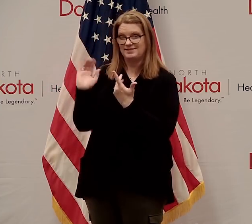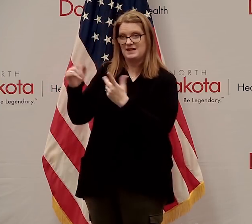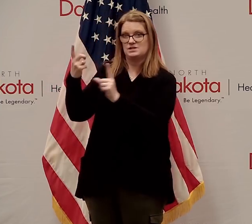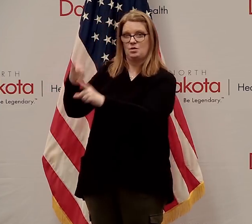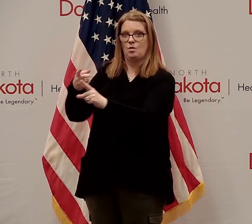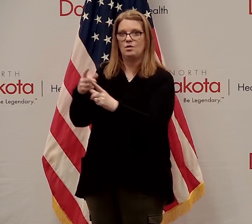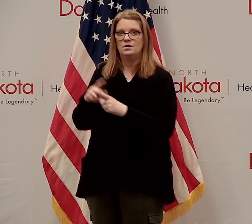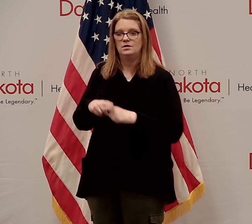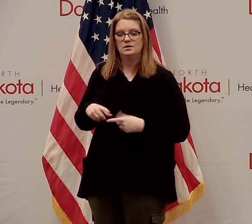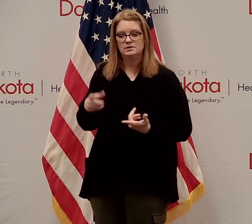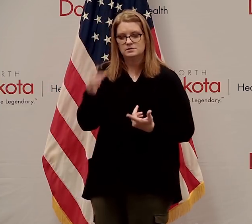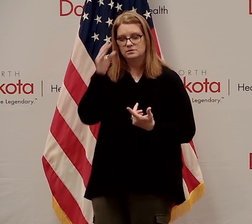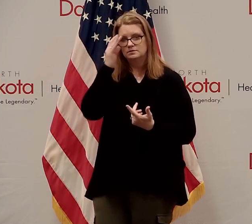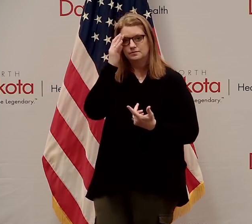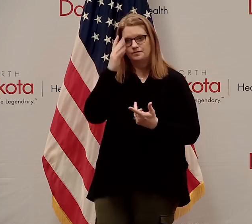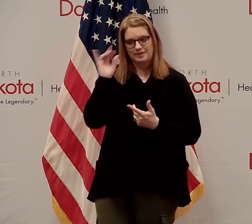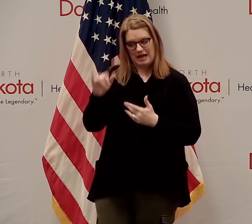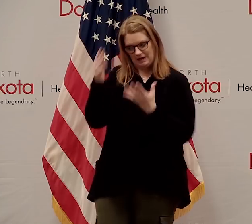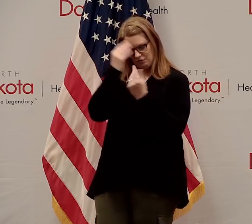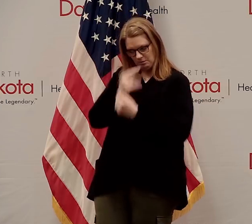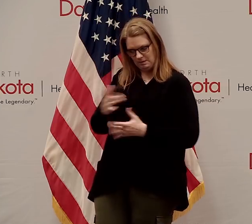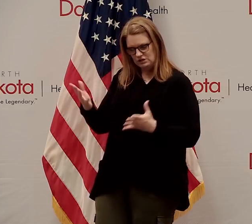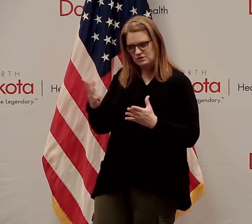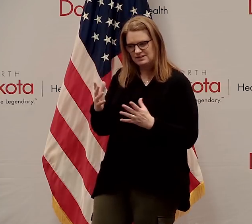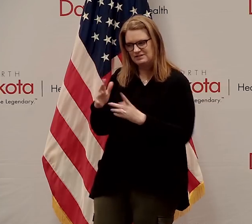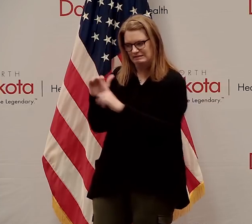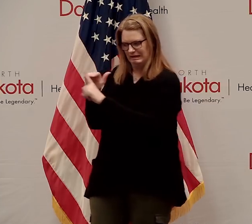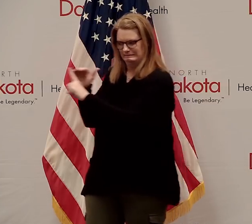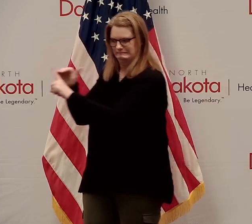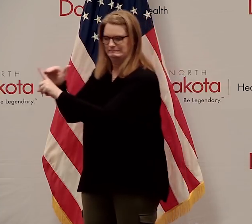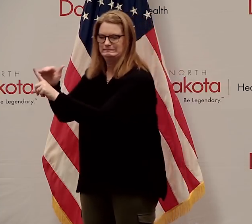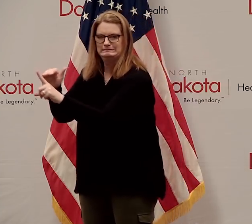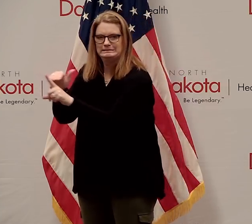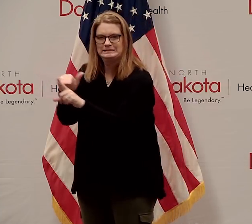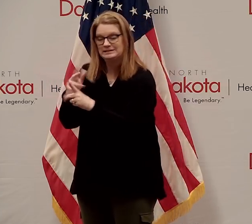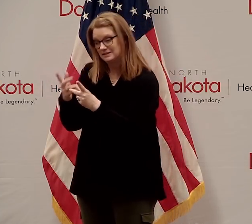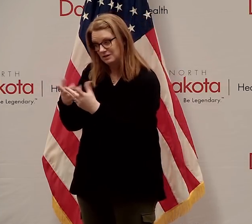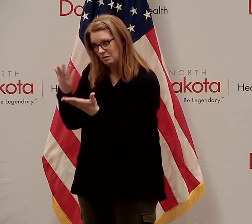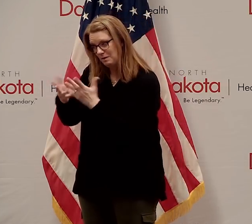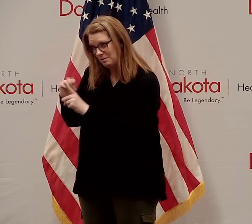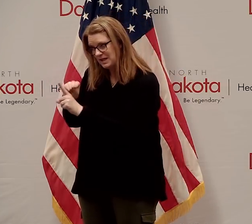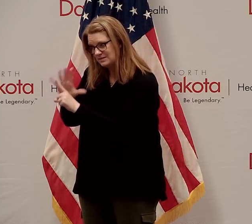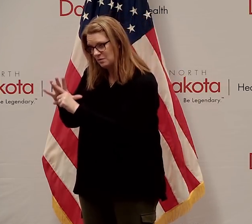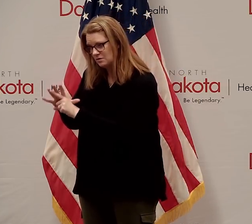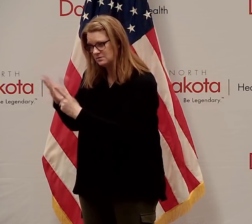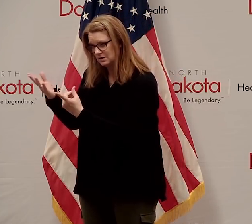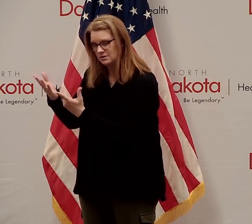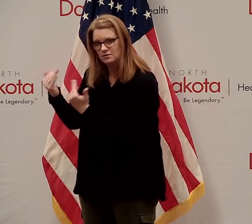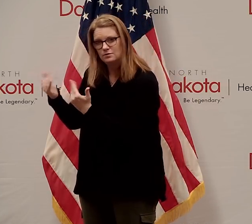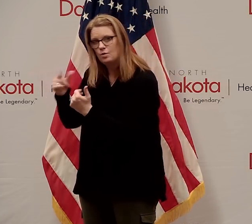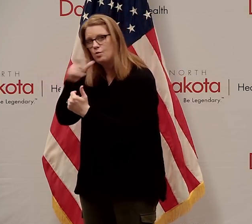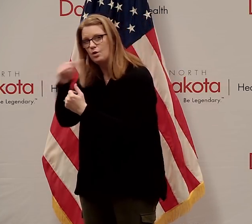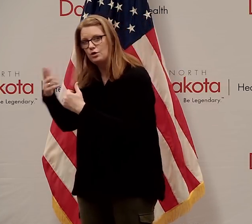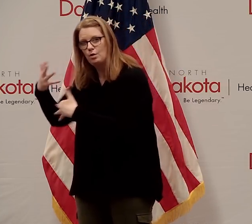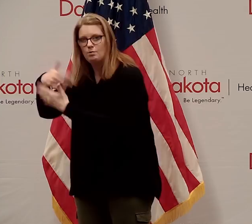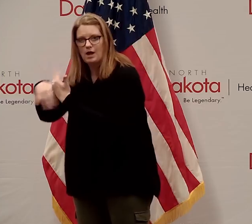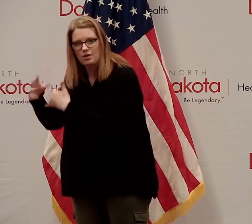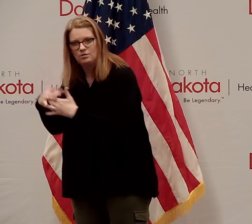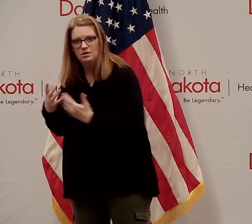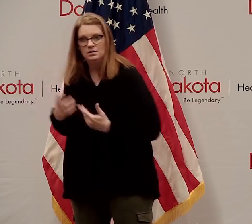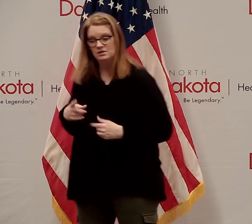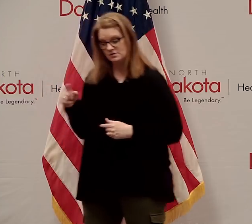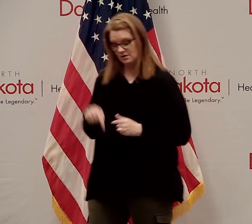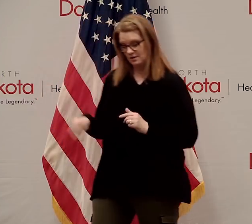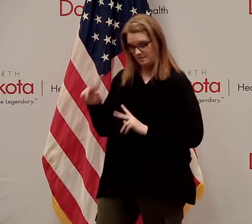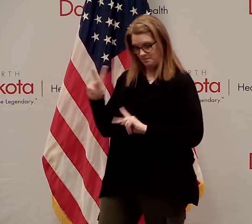information that can be used to protect people who may have been exposed to a deadly disease. So we want to support the people that are